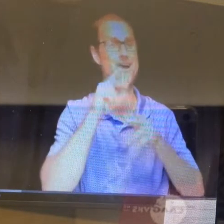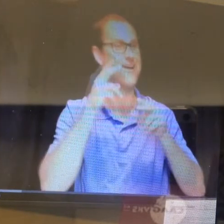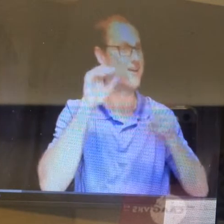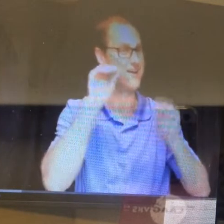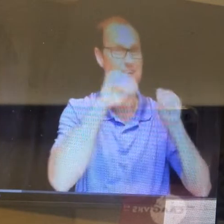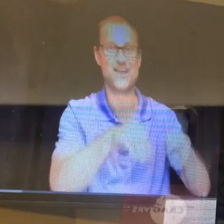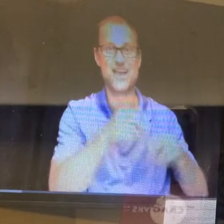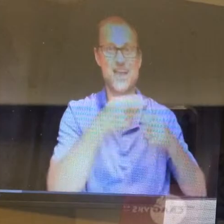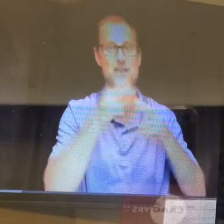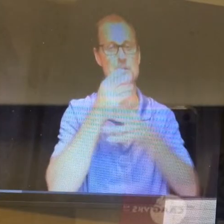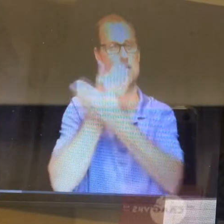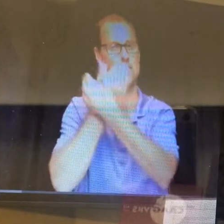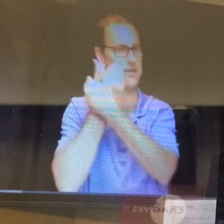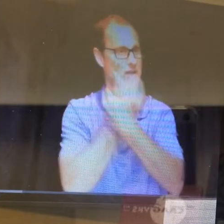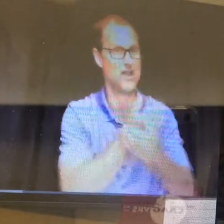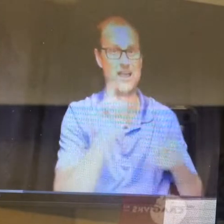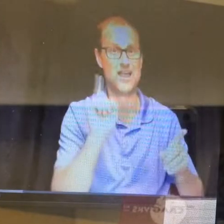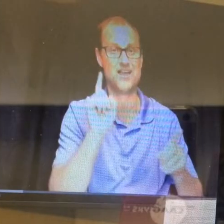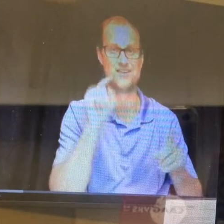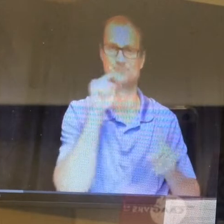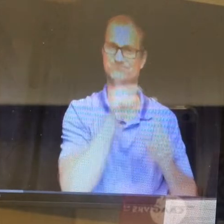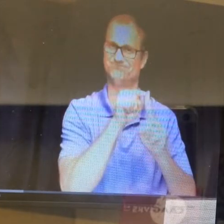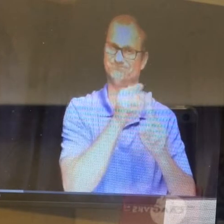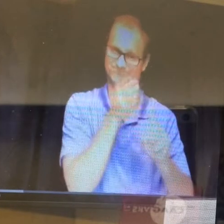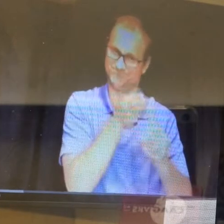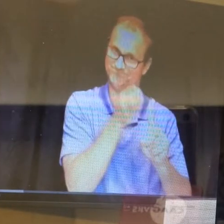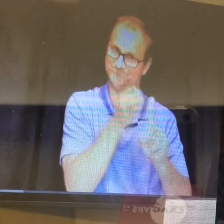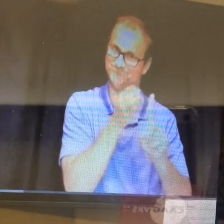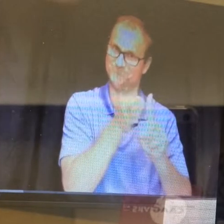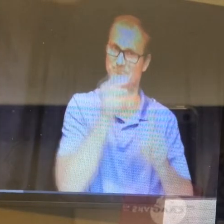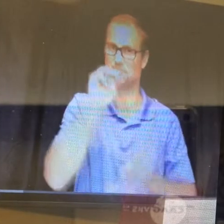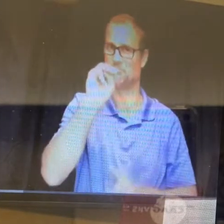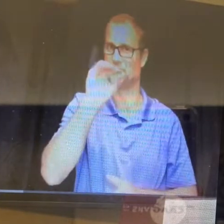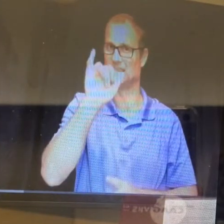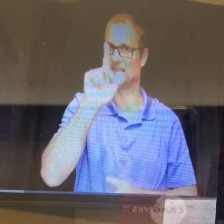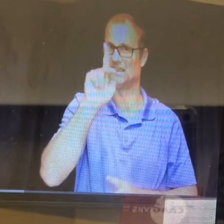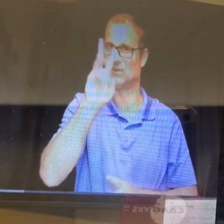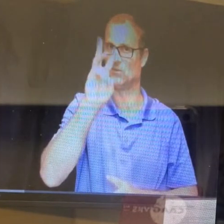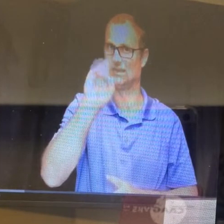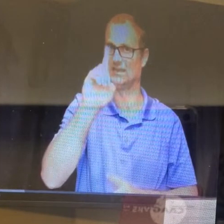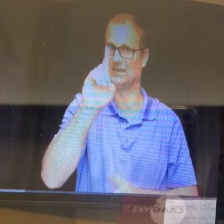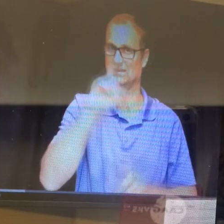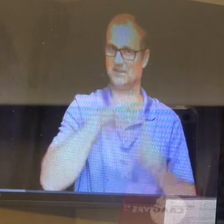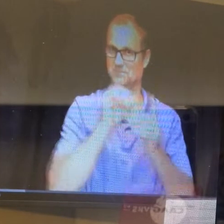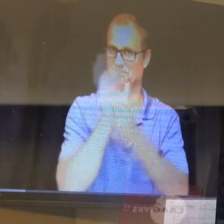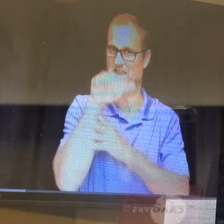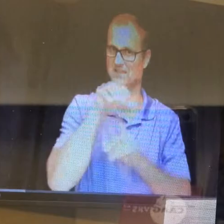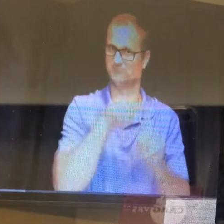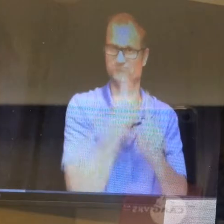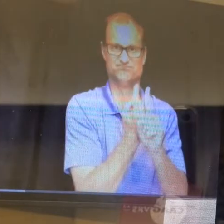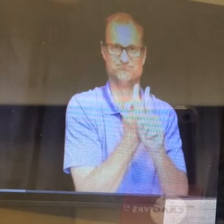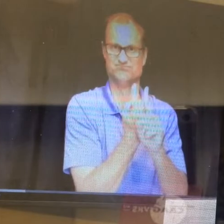So the eggs, the butterflies actually lay their eggs on a plant called a milkweed plant.